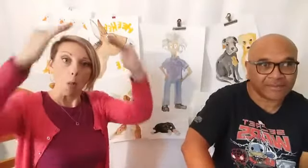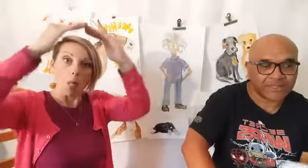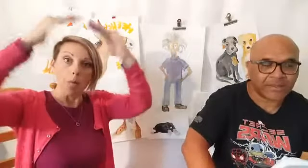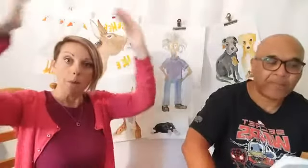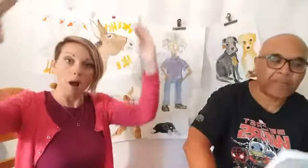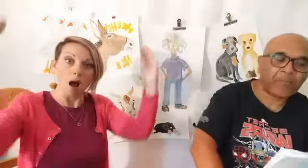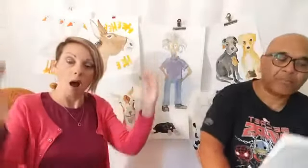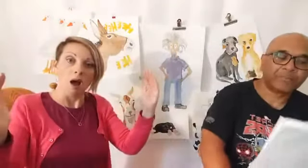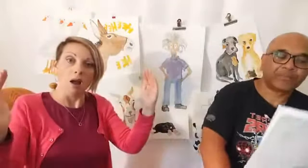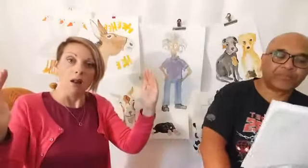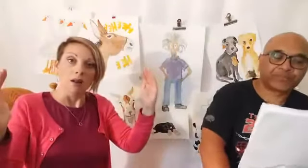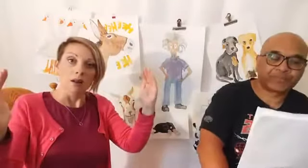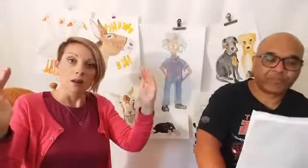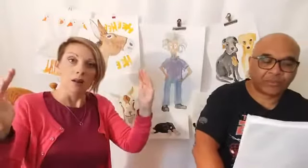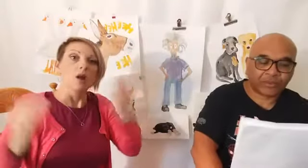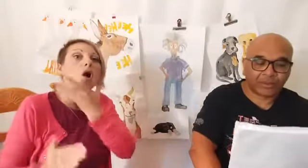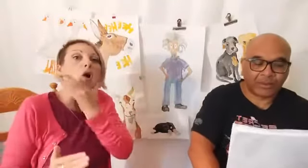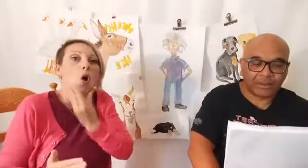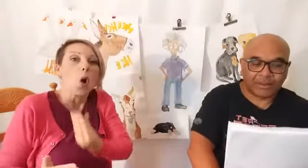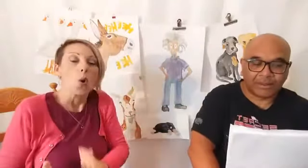week.